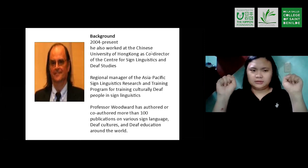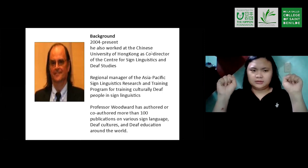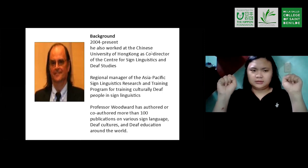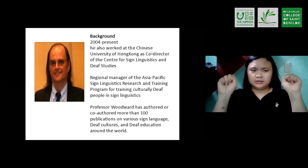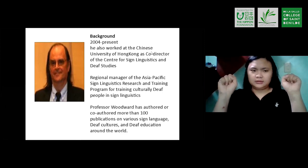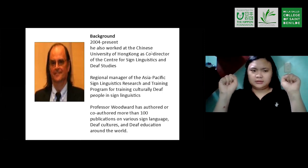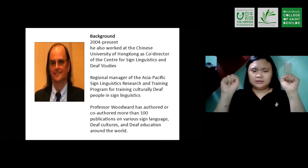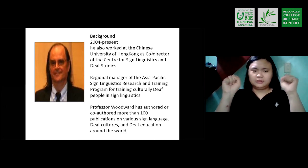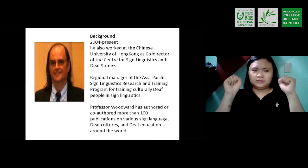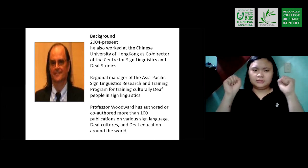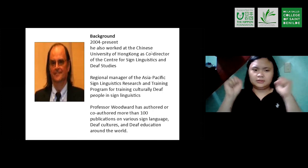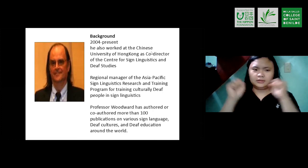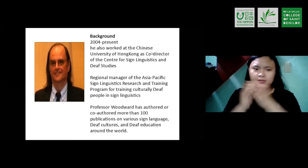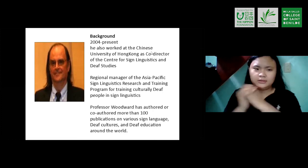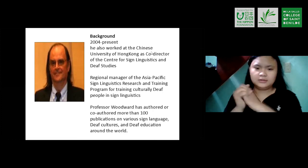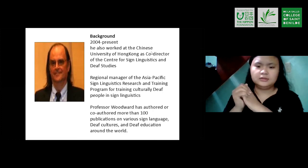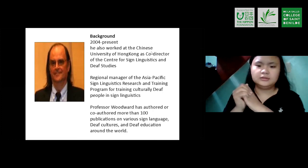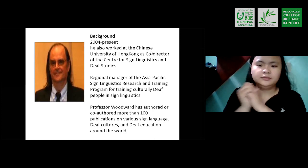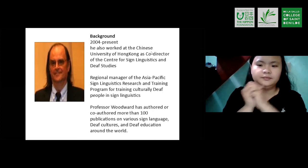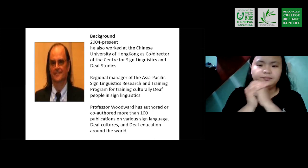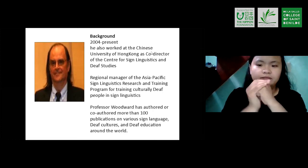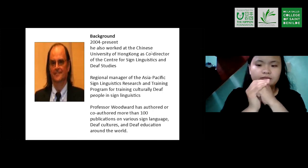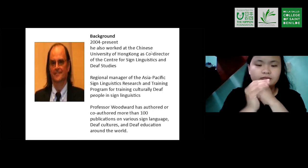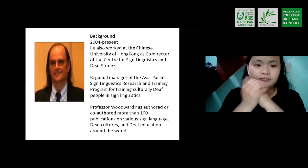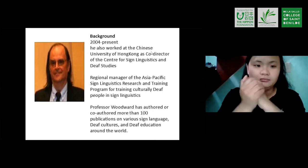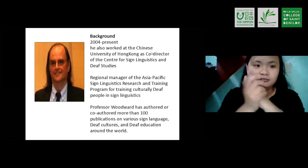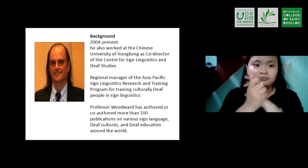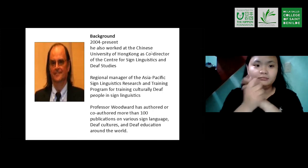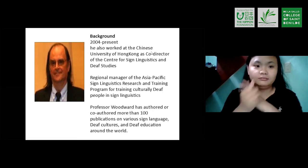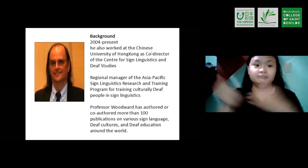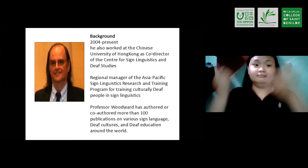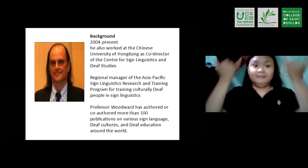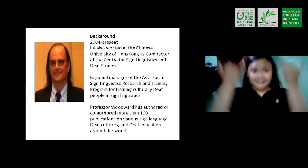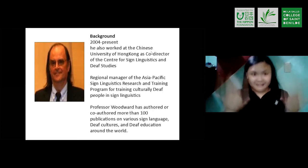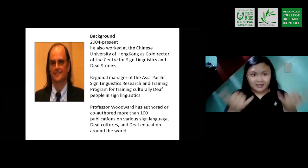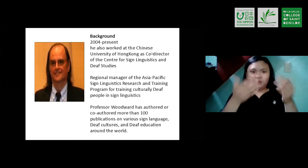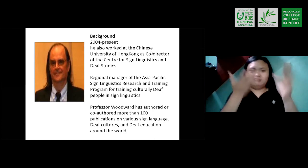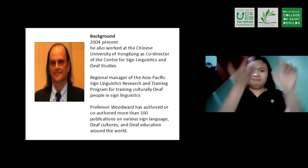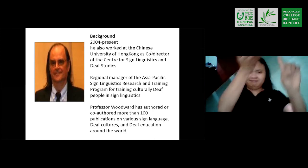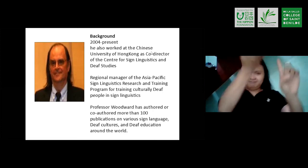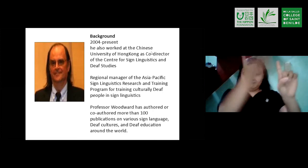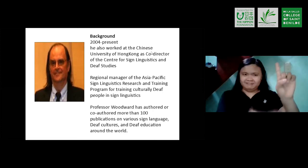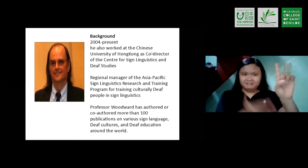but he still focused on sign linguistics.